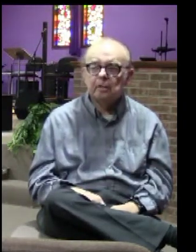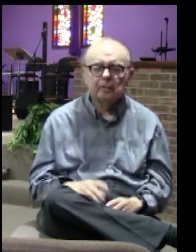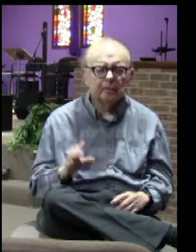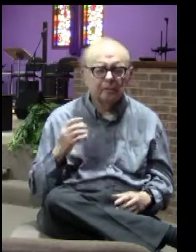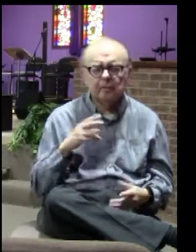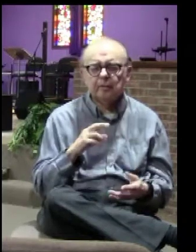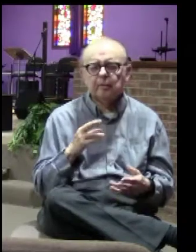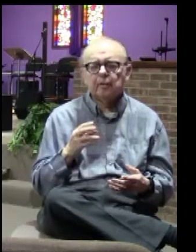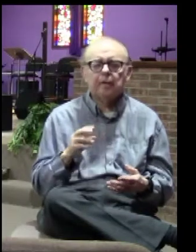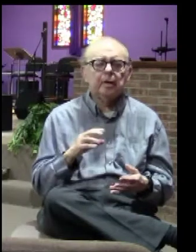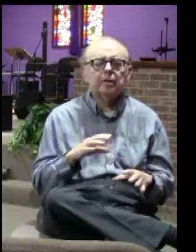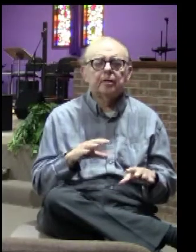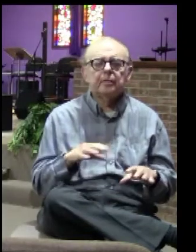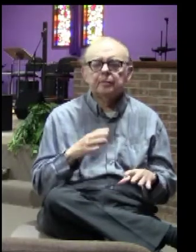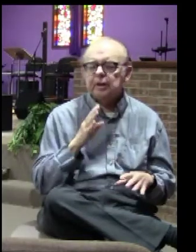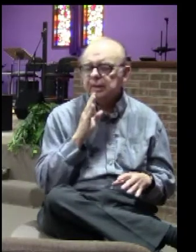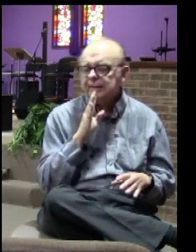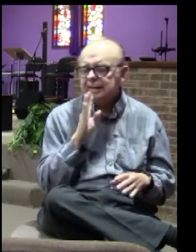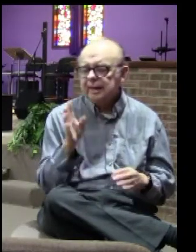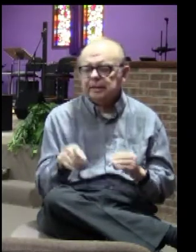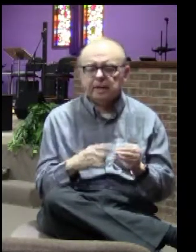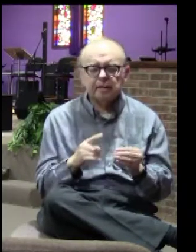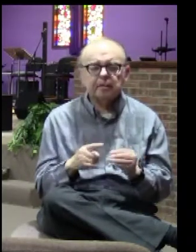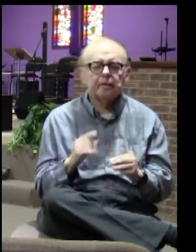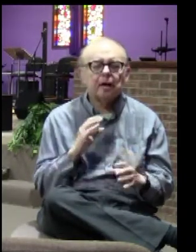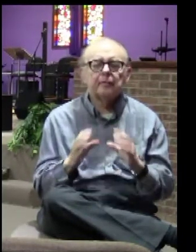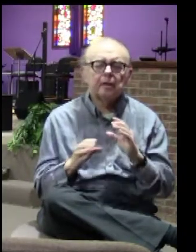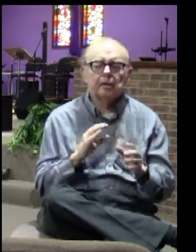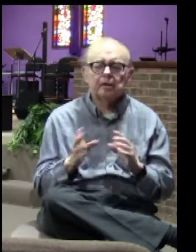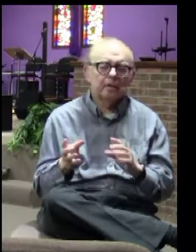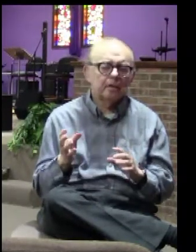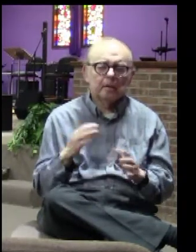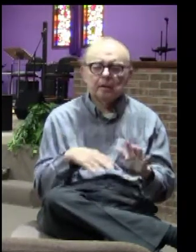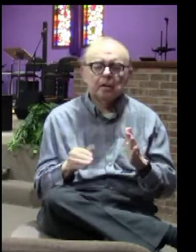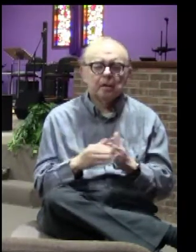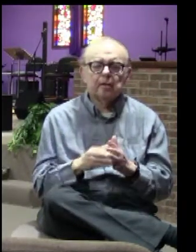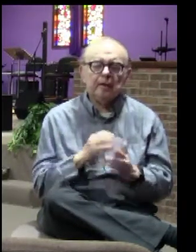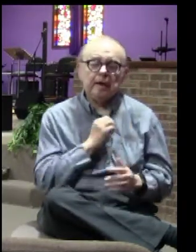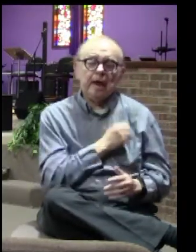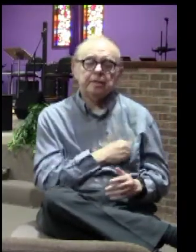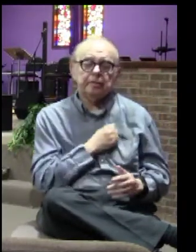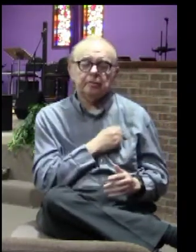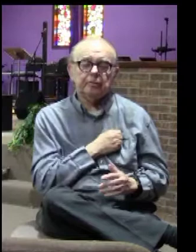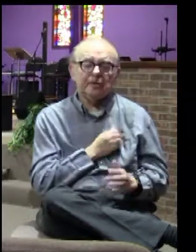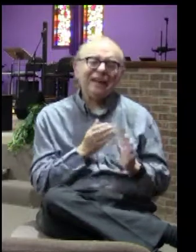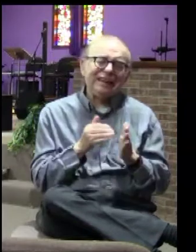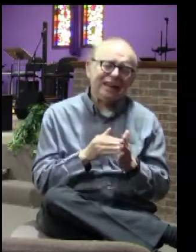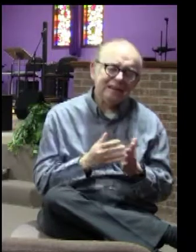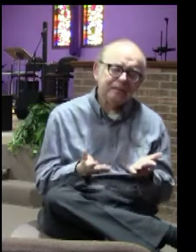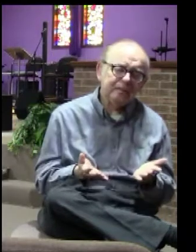You replay the conversations. You replay the attitudes.